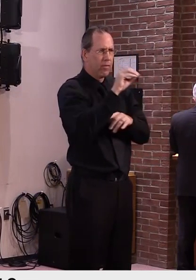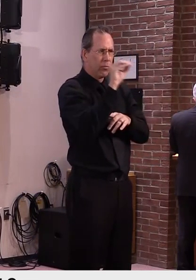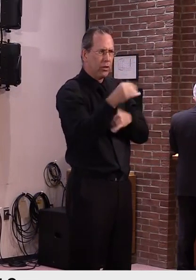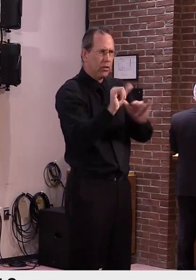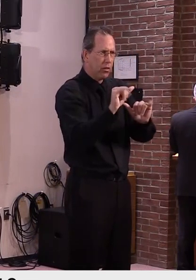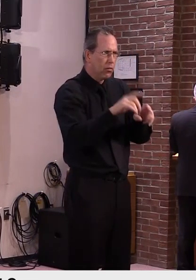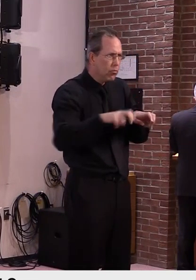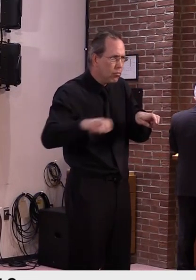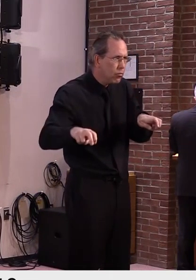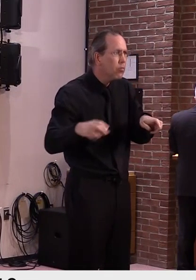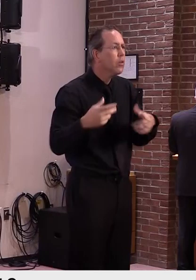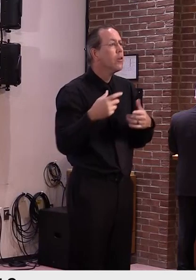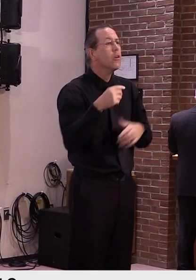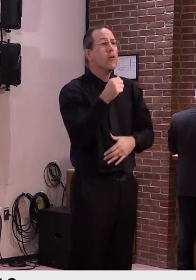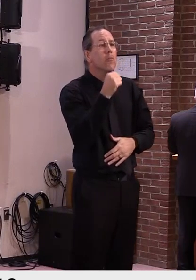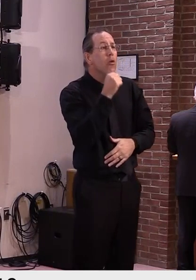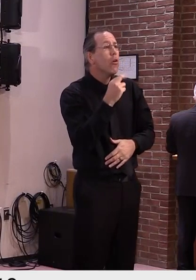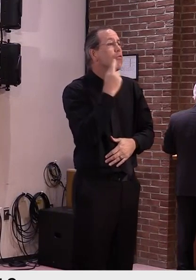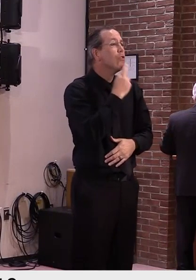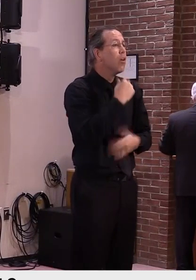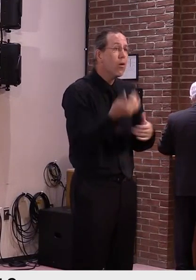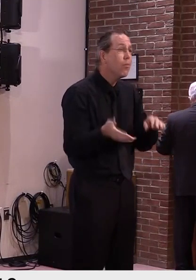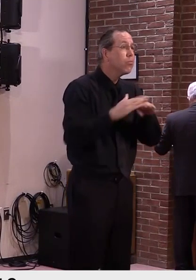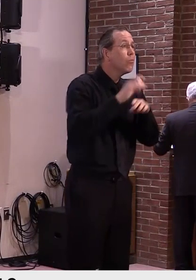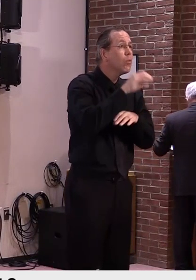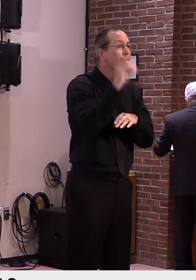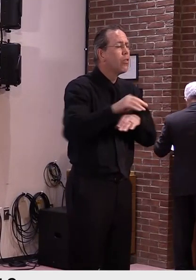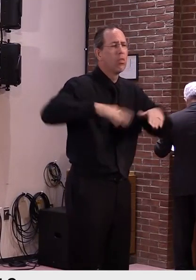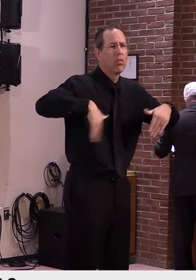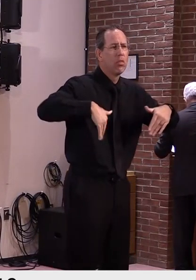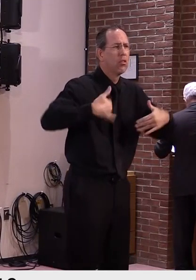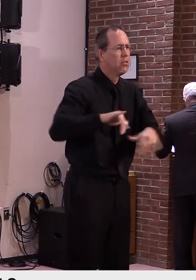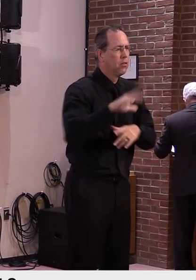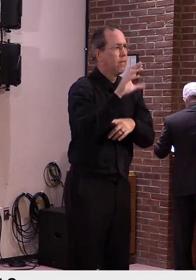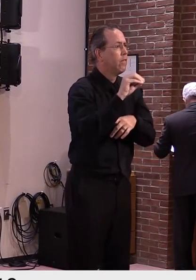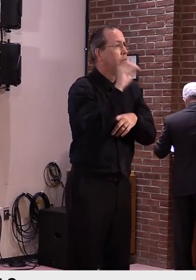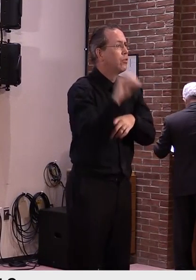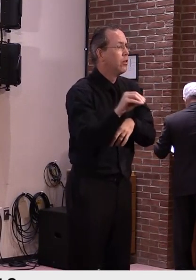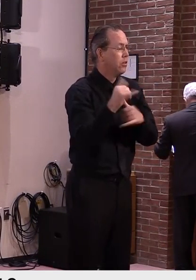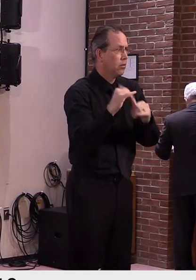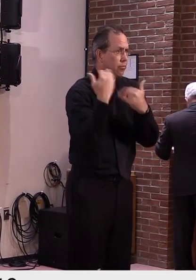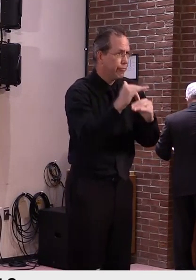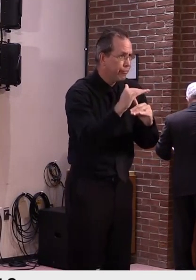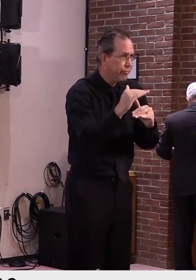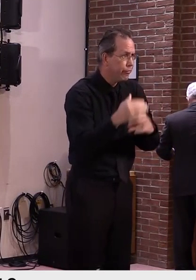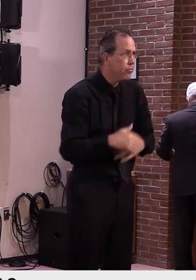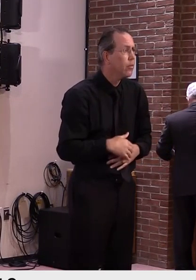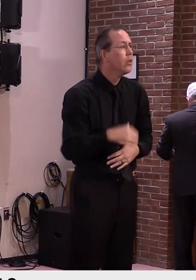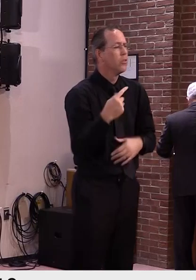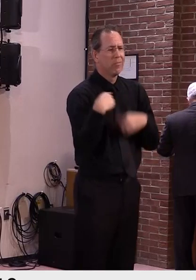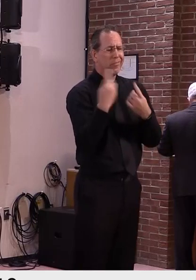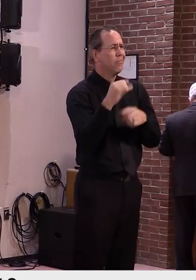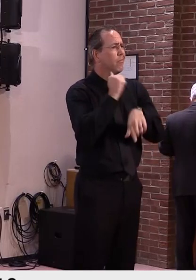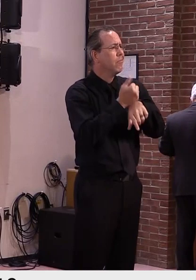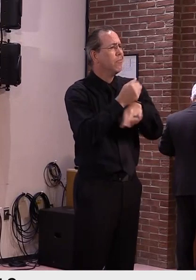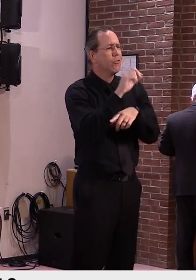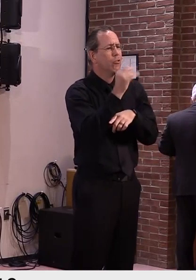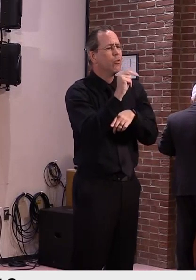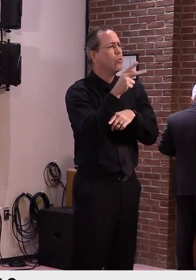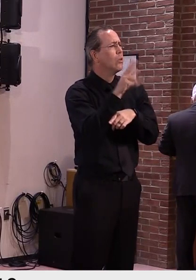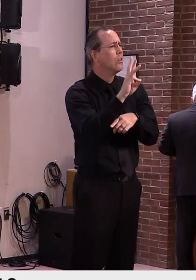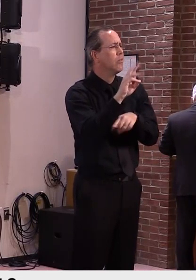restaurants. Bar and restaurant capacity remains at 50%, which has been the limit since June 26,